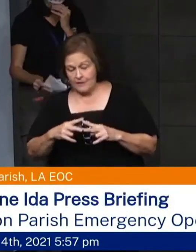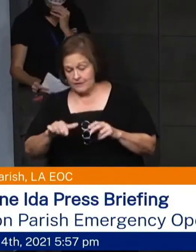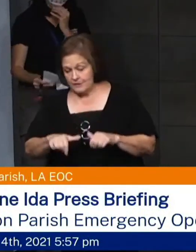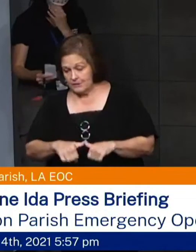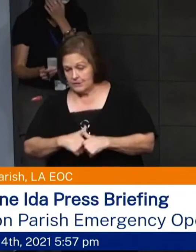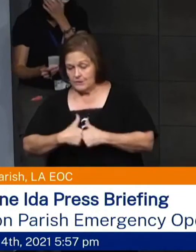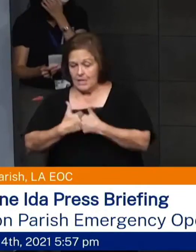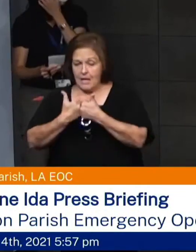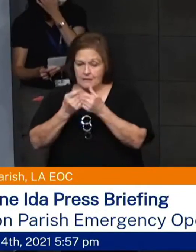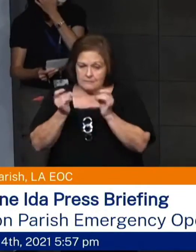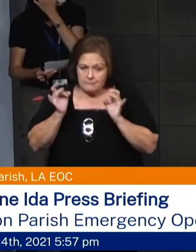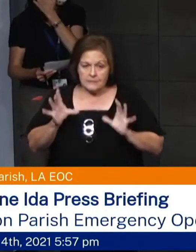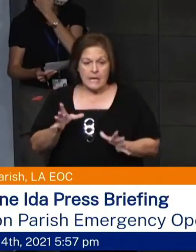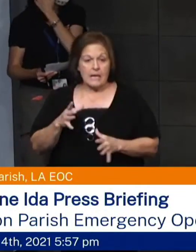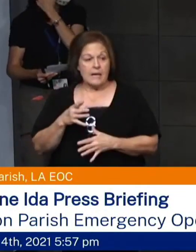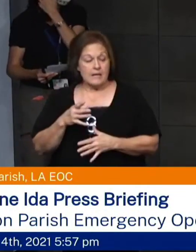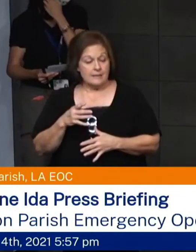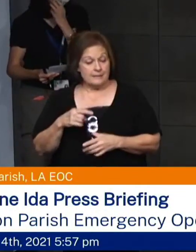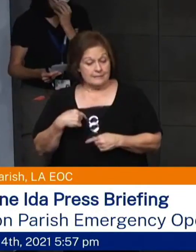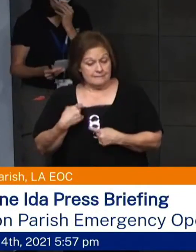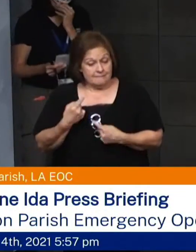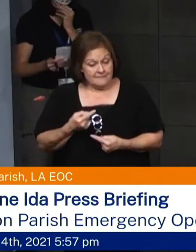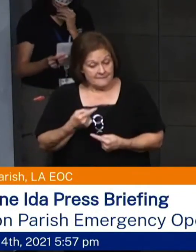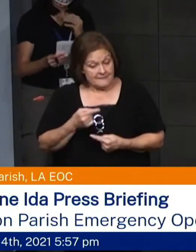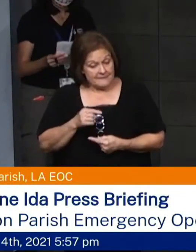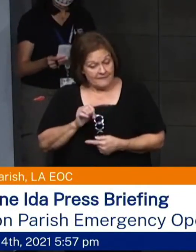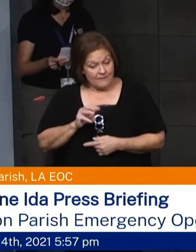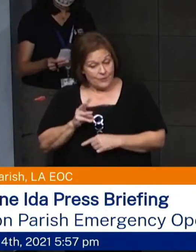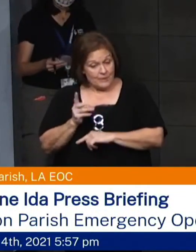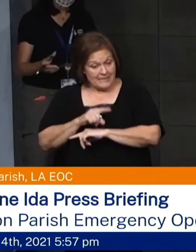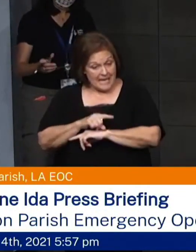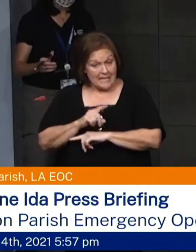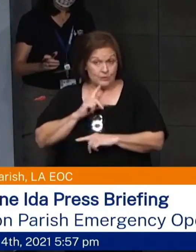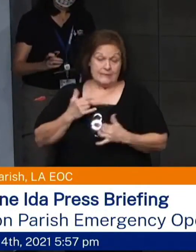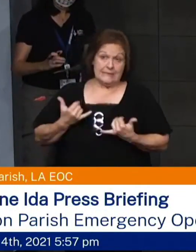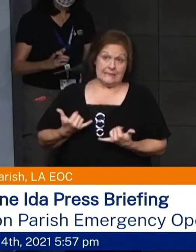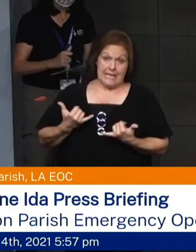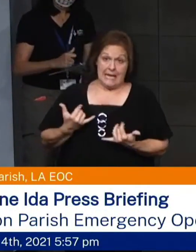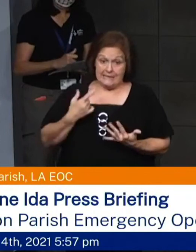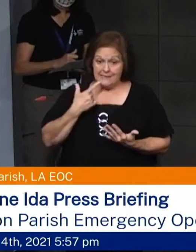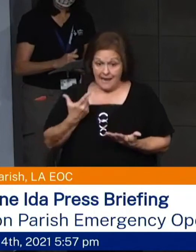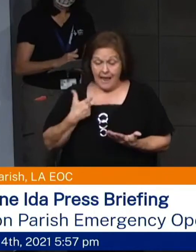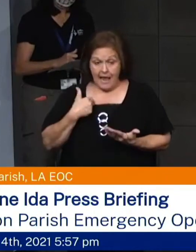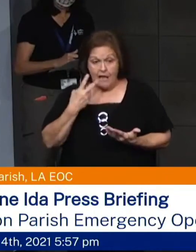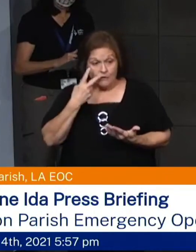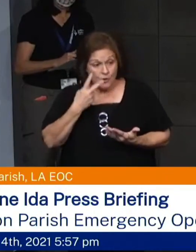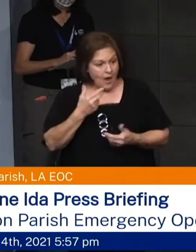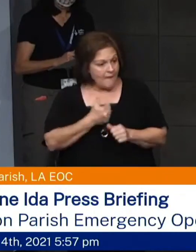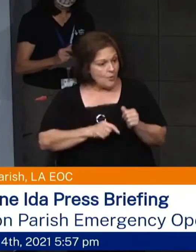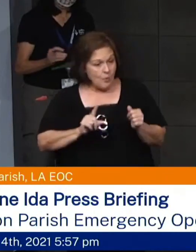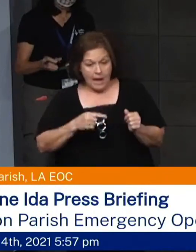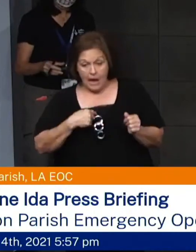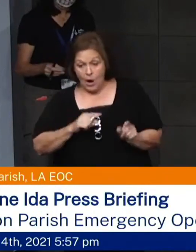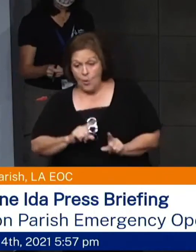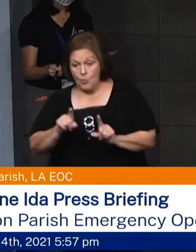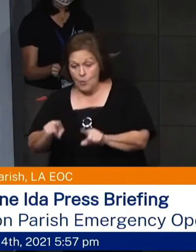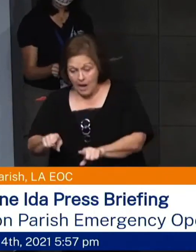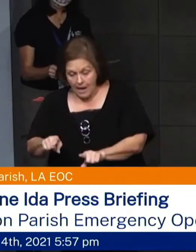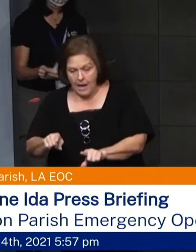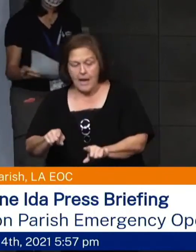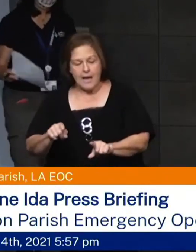daunting. And then just in the past day, and especially today, I will say I saw everywhere I went today